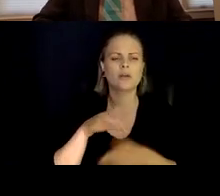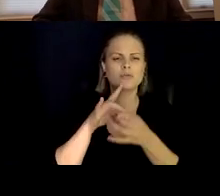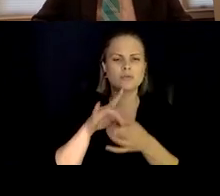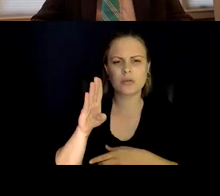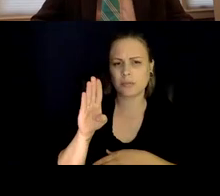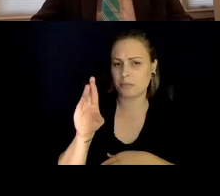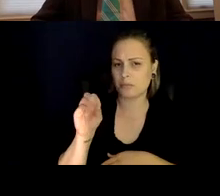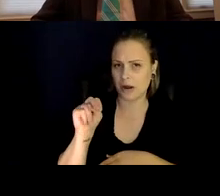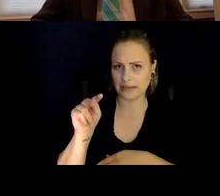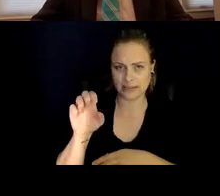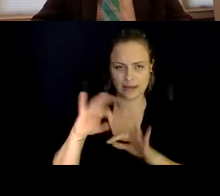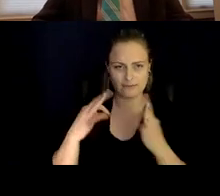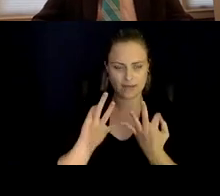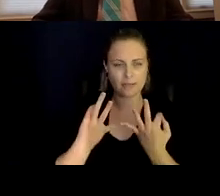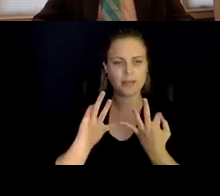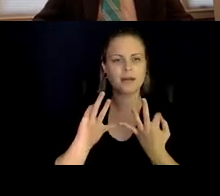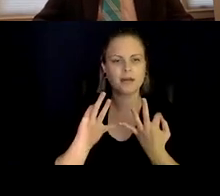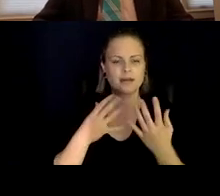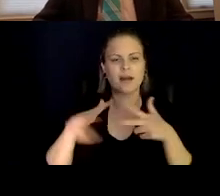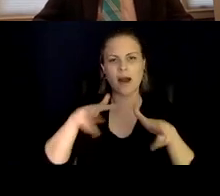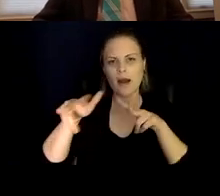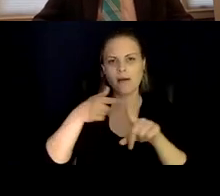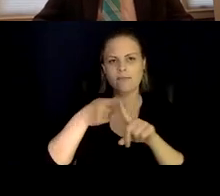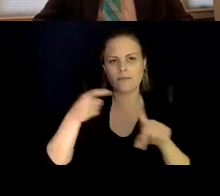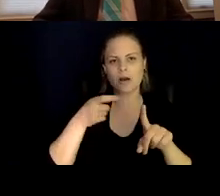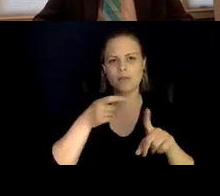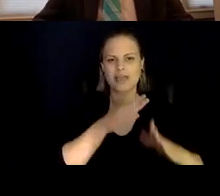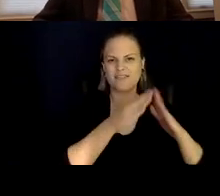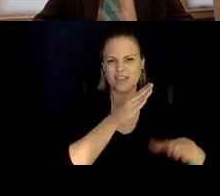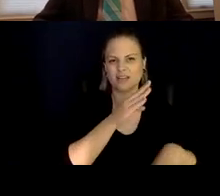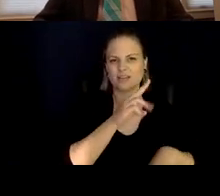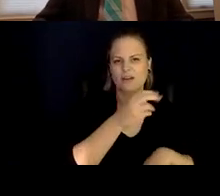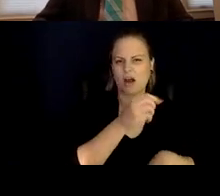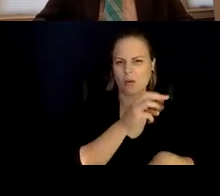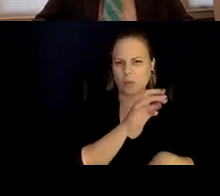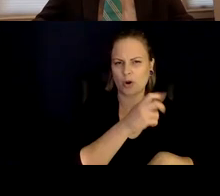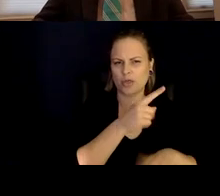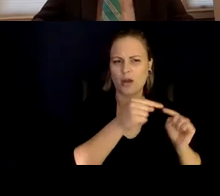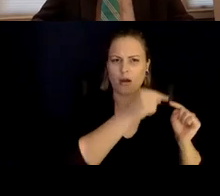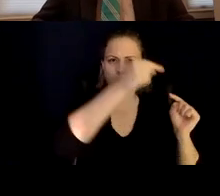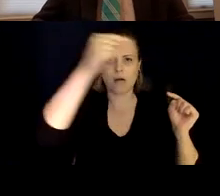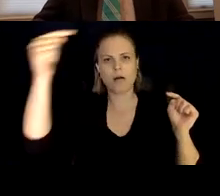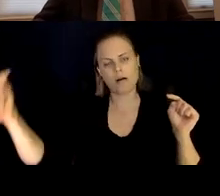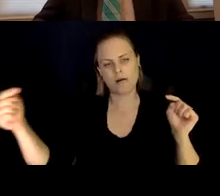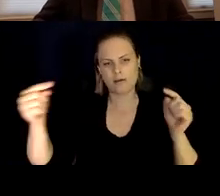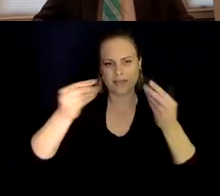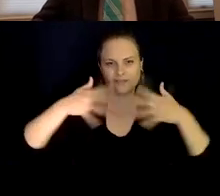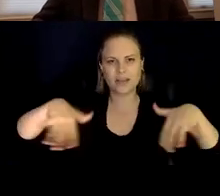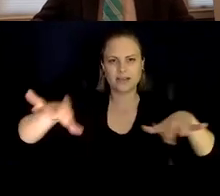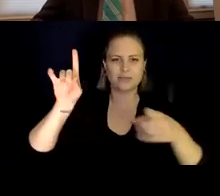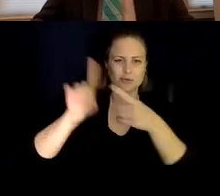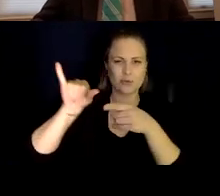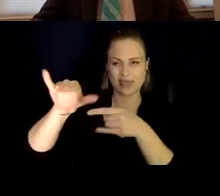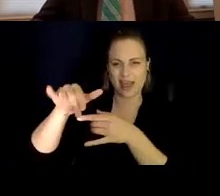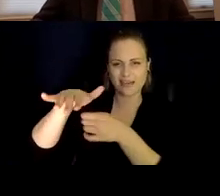family and hiking from the village of Haworth across the moors and up to the site